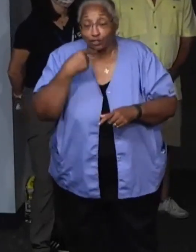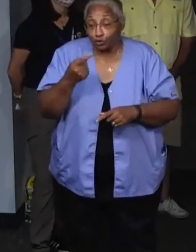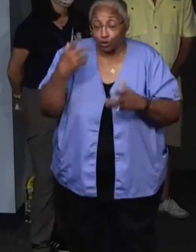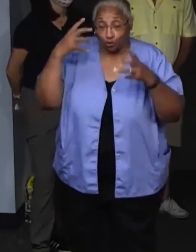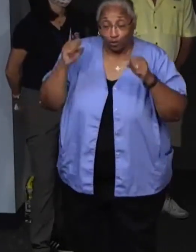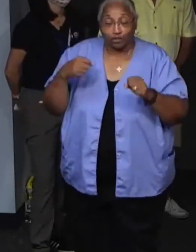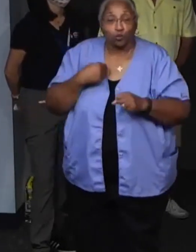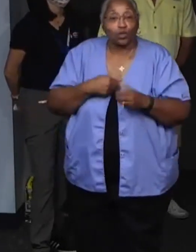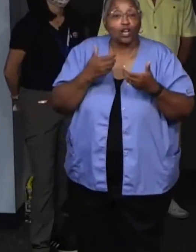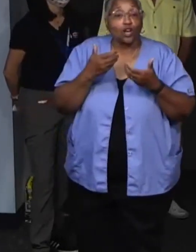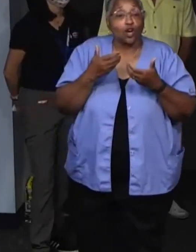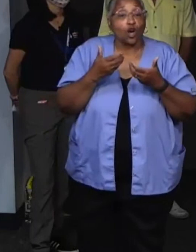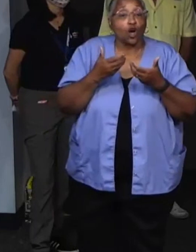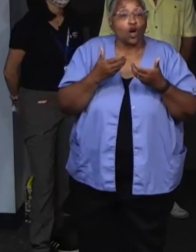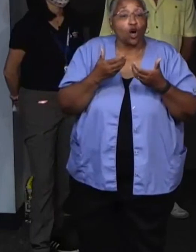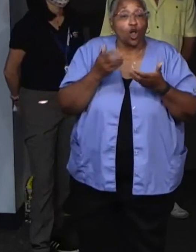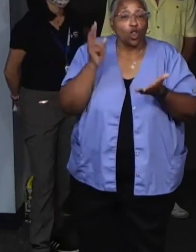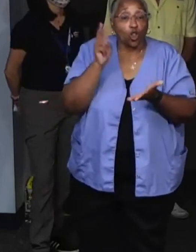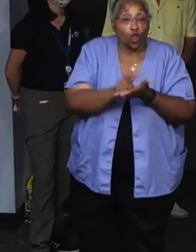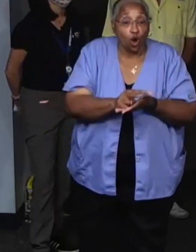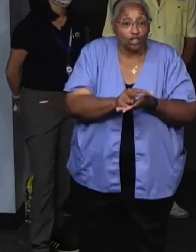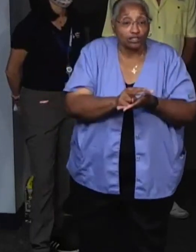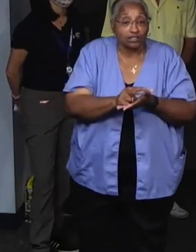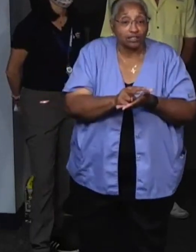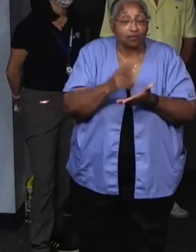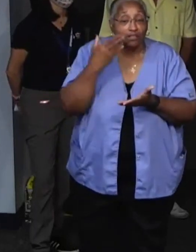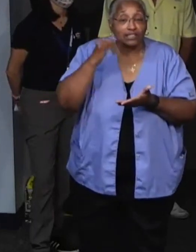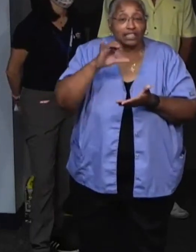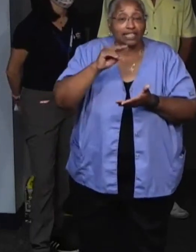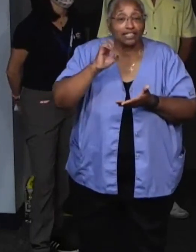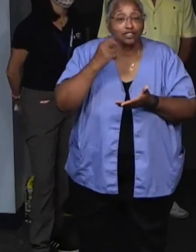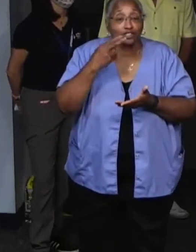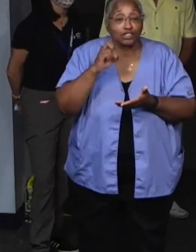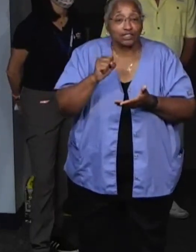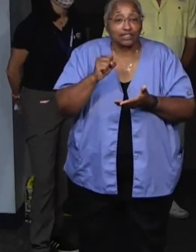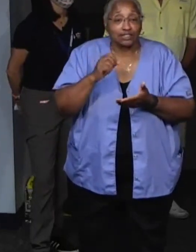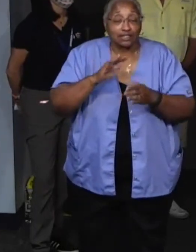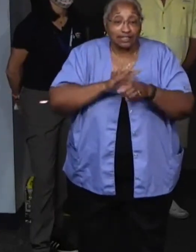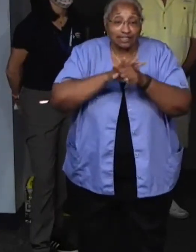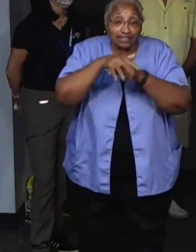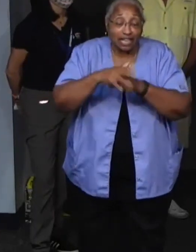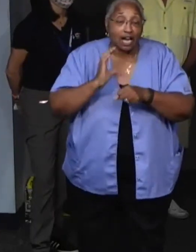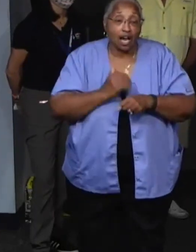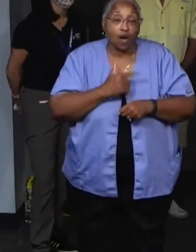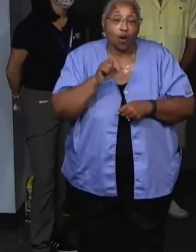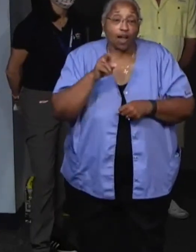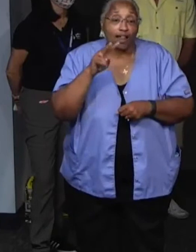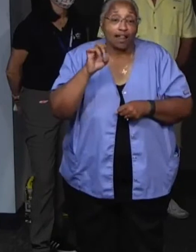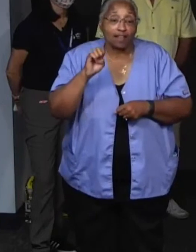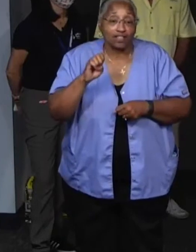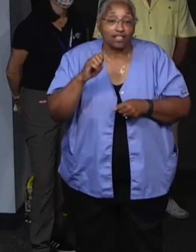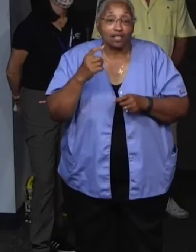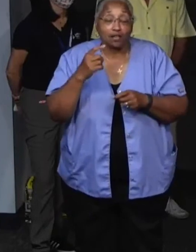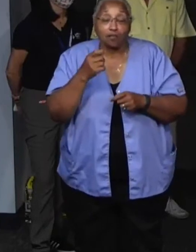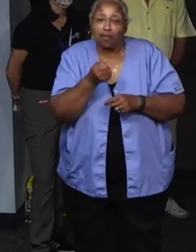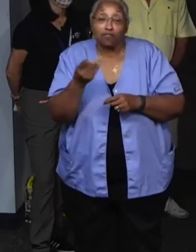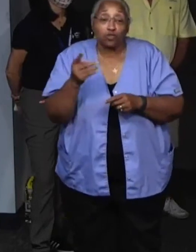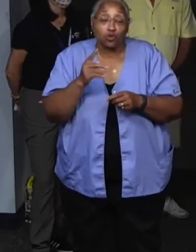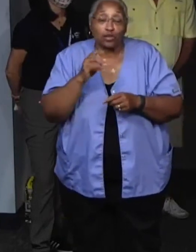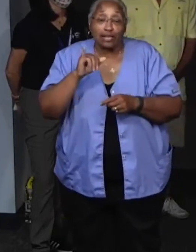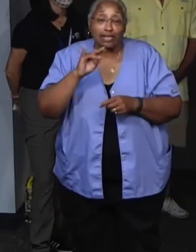this battle in Lafitte by inches. It overtopped our levee in the town by inches that devastated our schools, our town buildings,